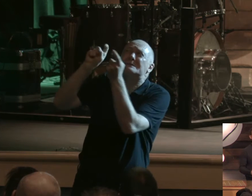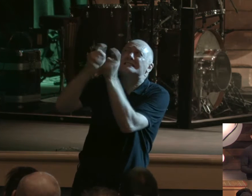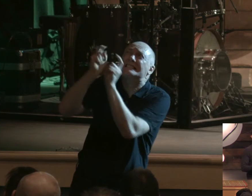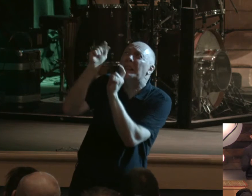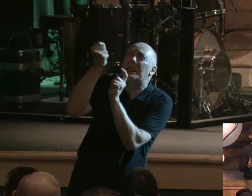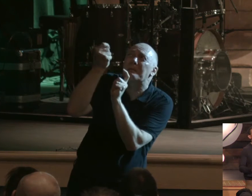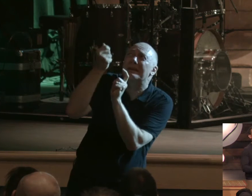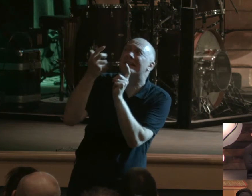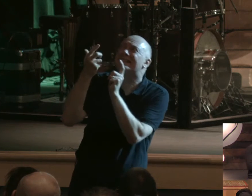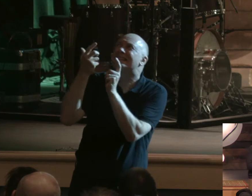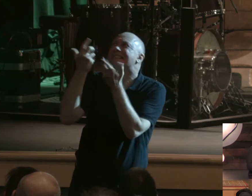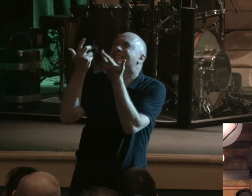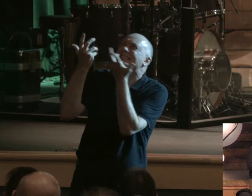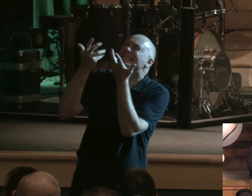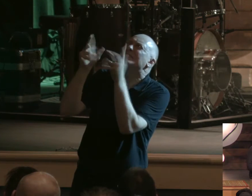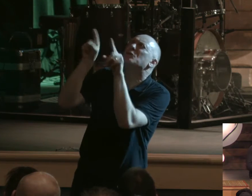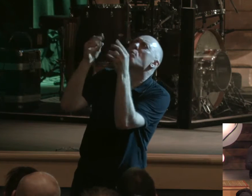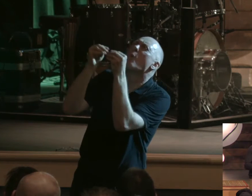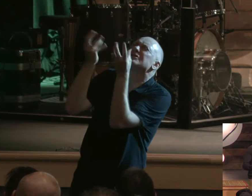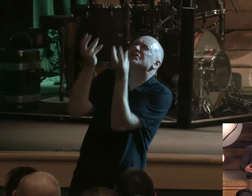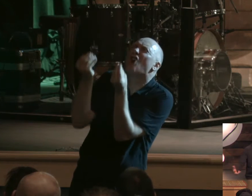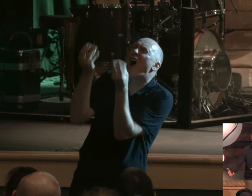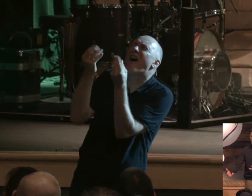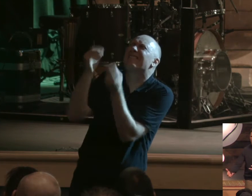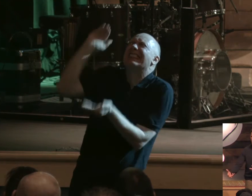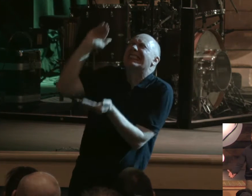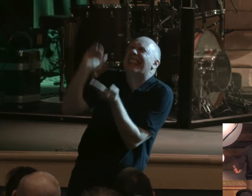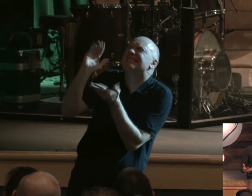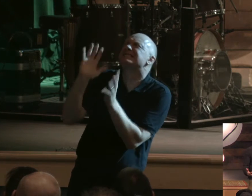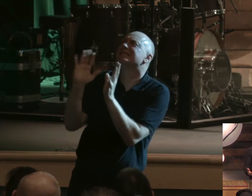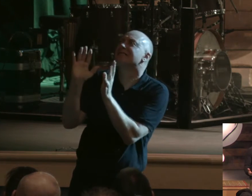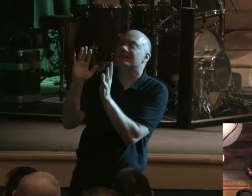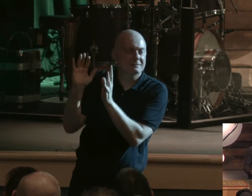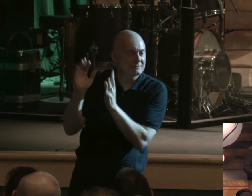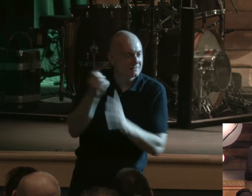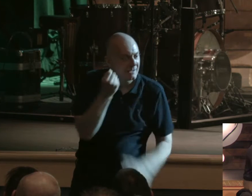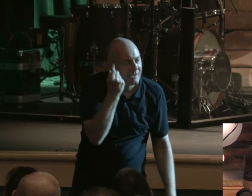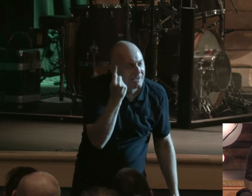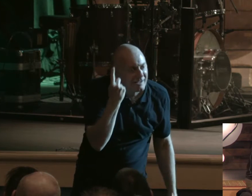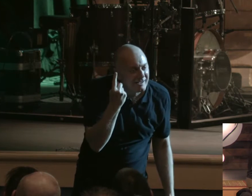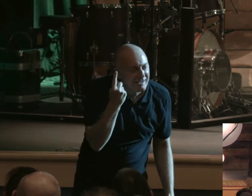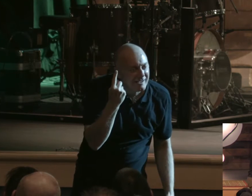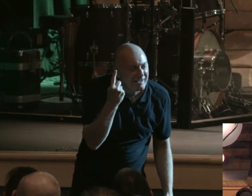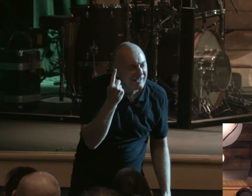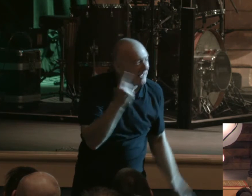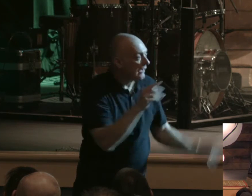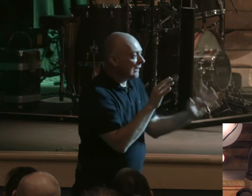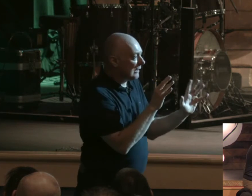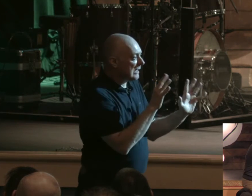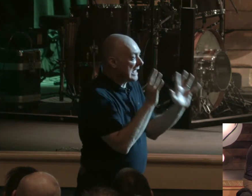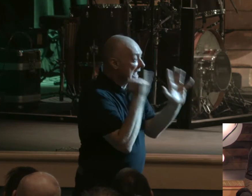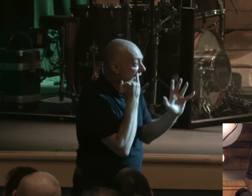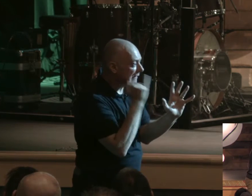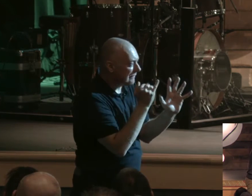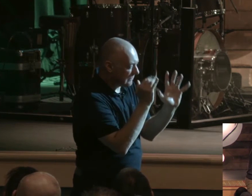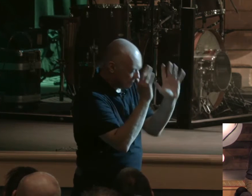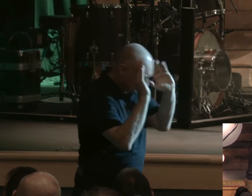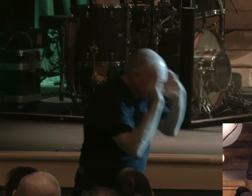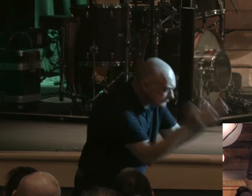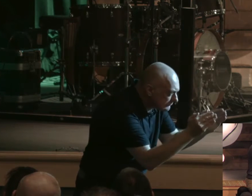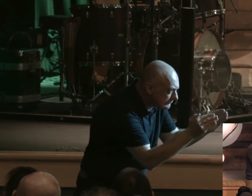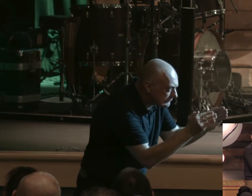it? Can we find ways to soften that so people will like us more? Do you see what happens? If we seek to fear men, we have to